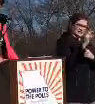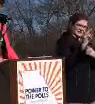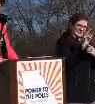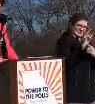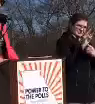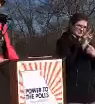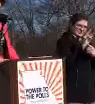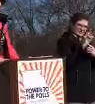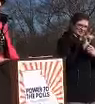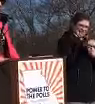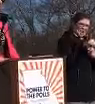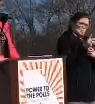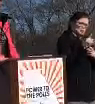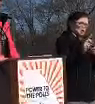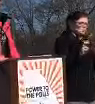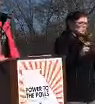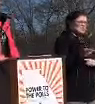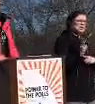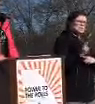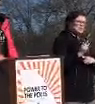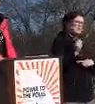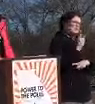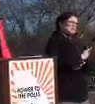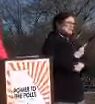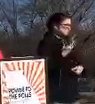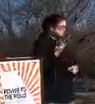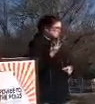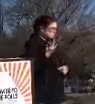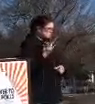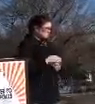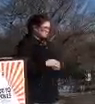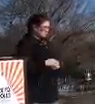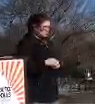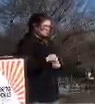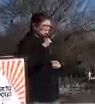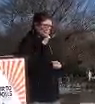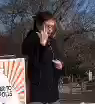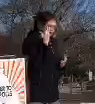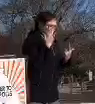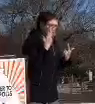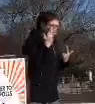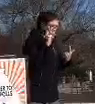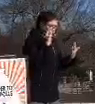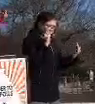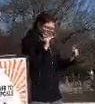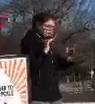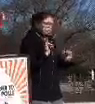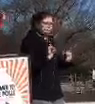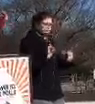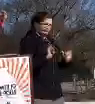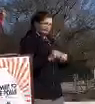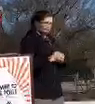day, although not for the reasons we had all hoped. But what happened the